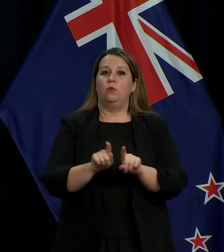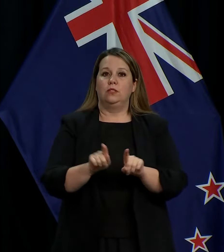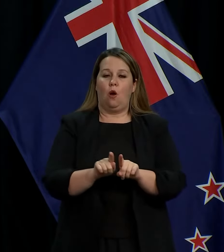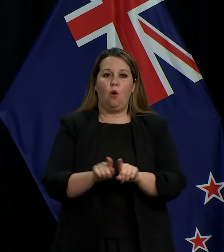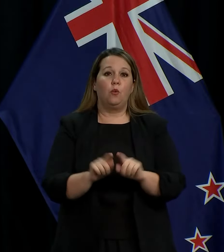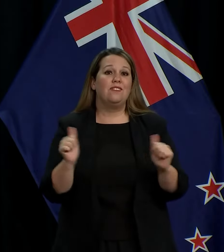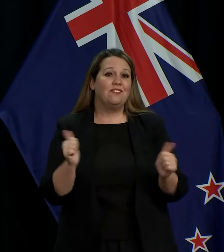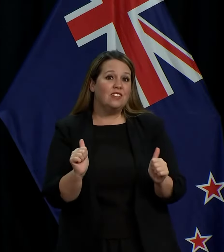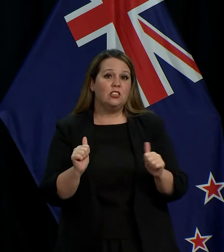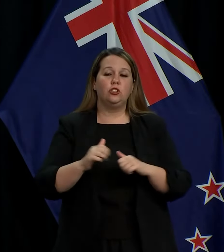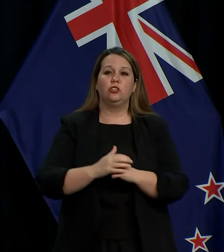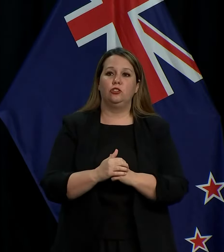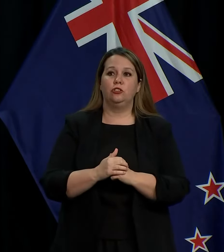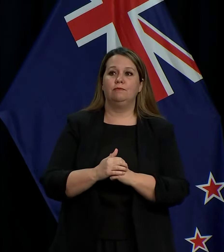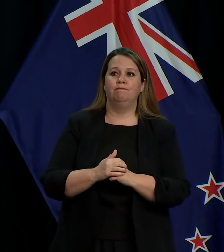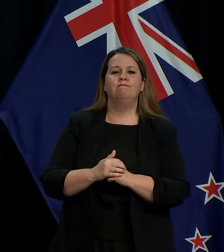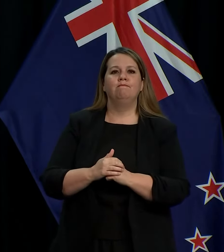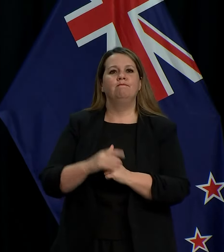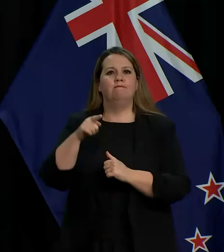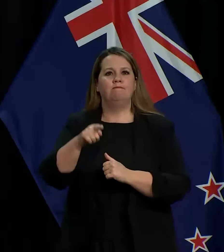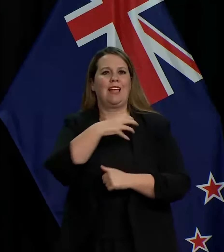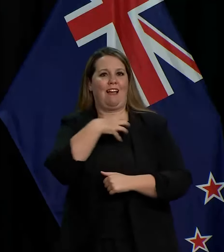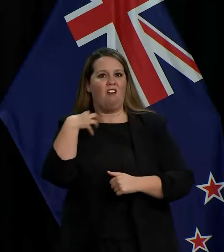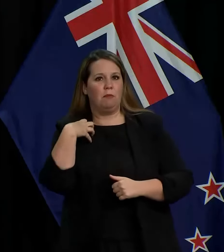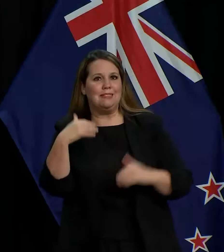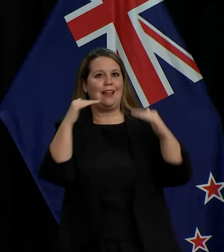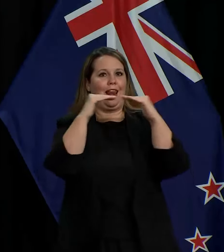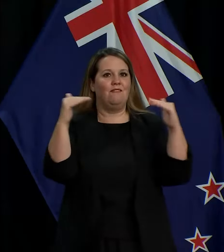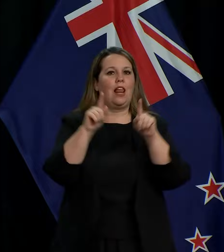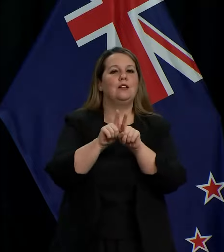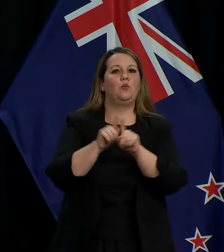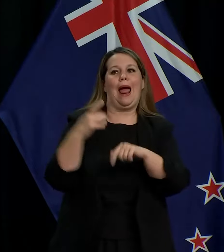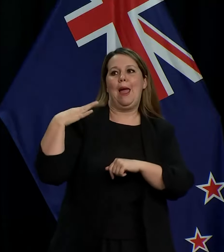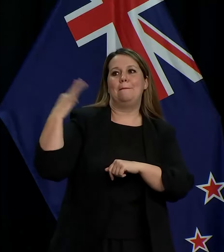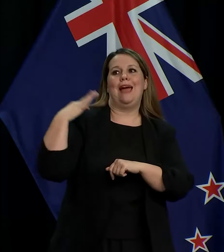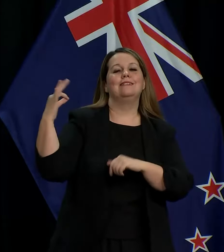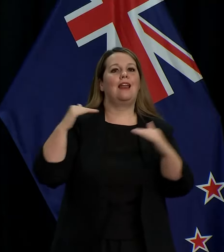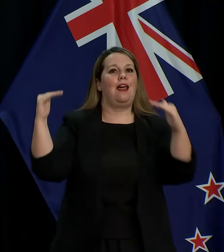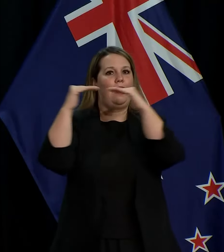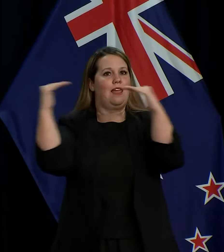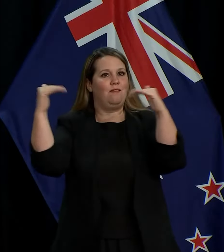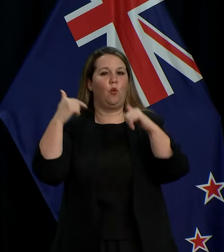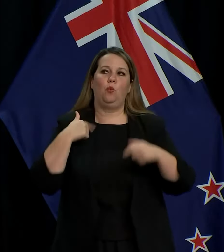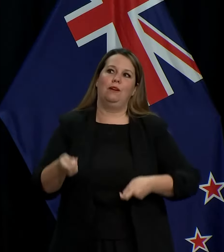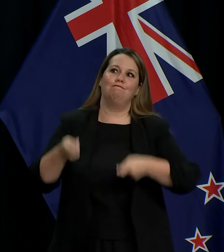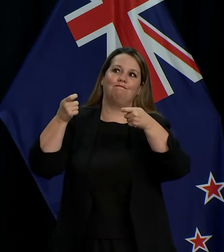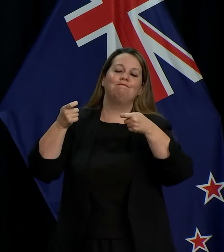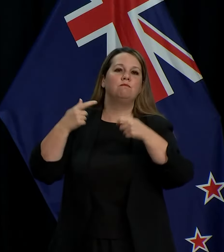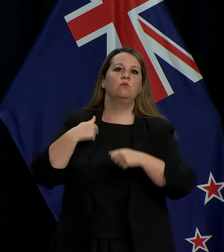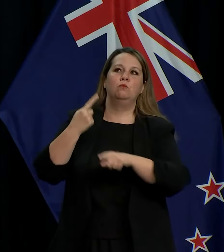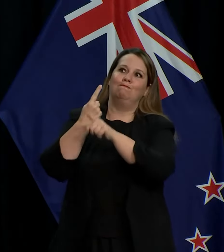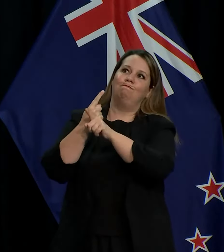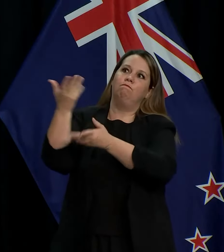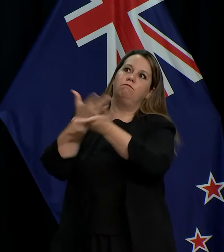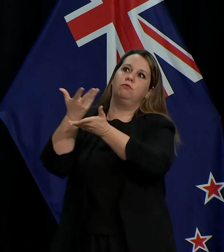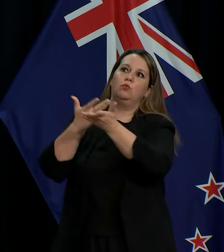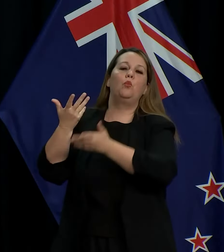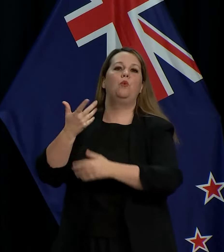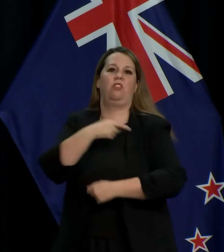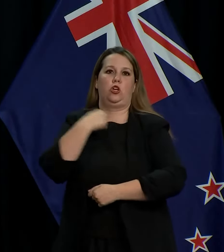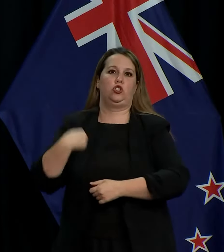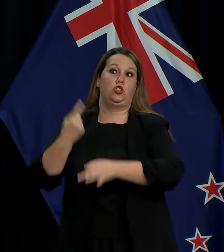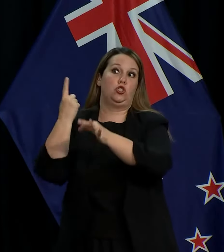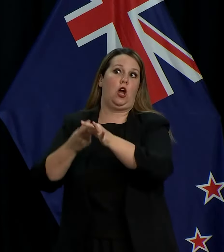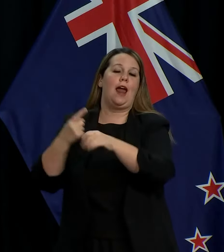at officials level, and I believe at ambassador level we're seeking to raise it directly also with China. Deployment is... Yeah,